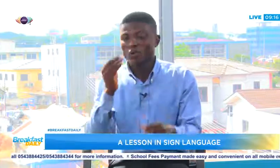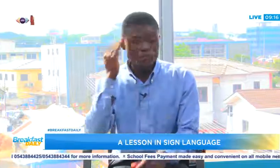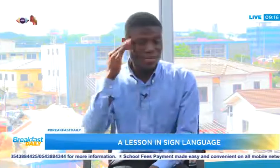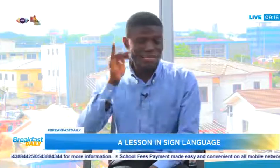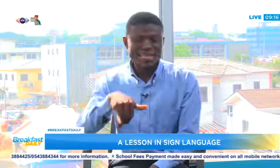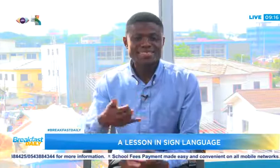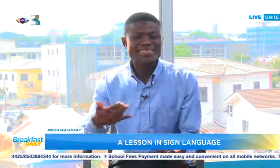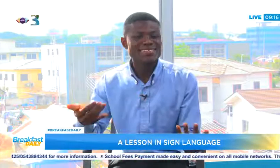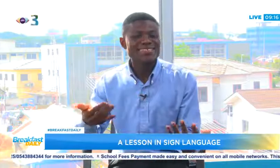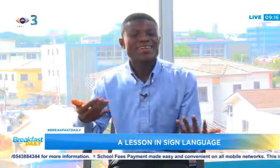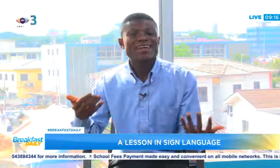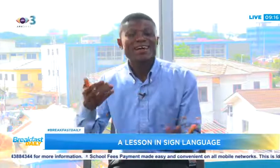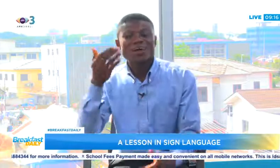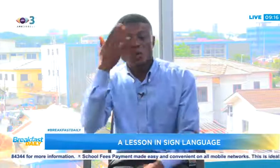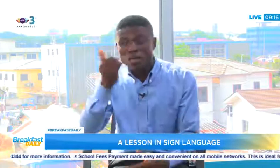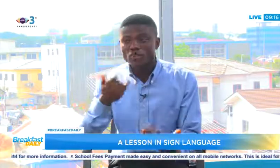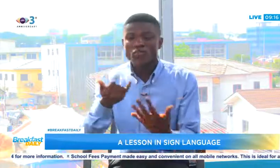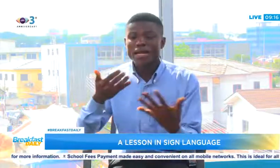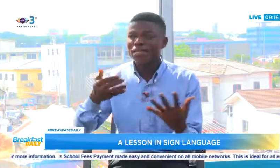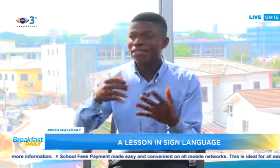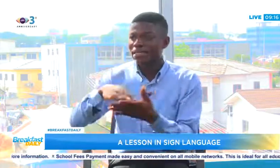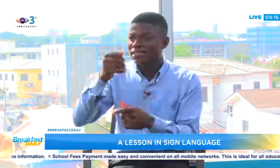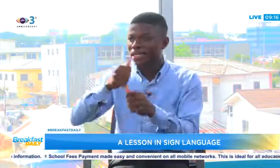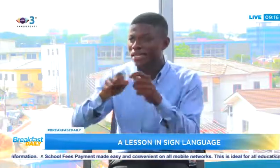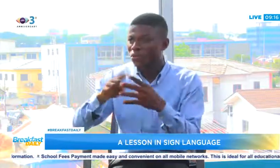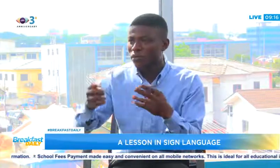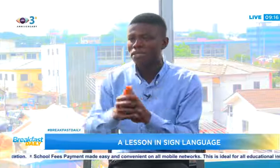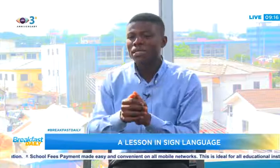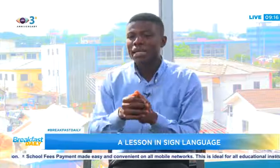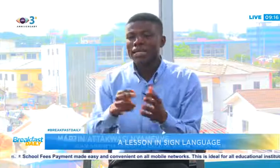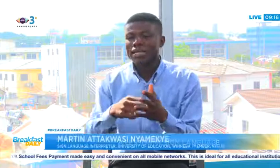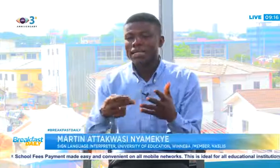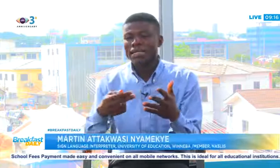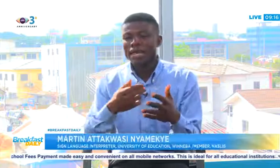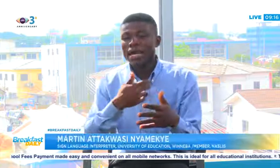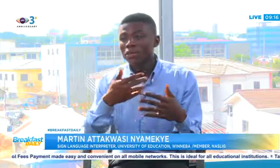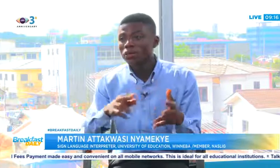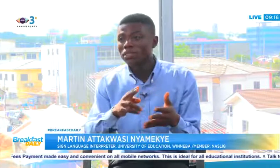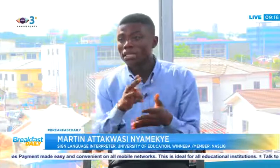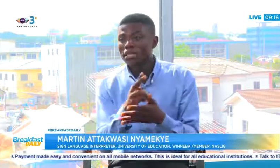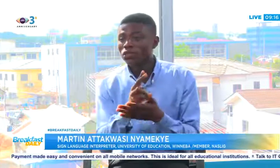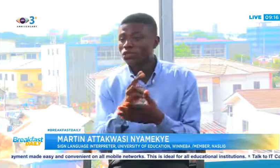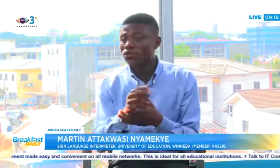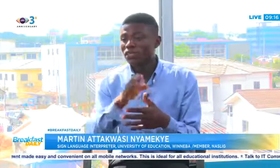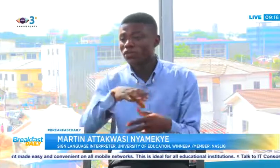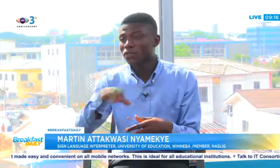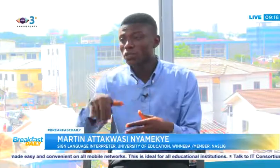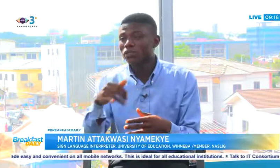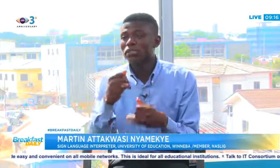me that why should I learn sign language? And then I completed University of Cape Coast last